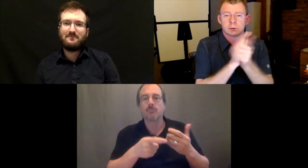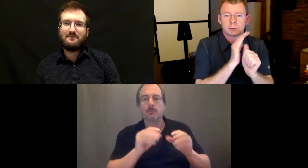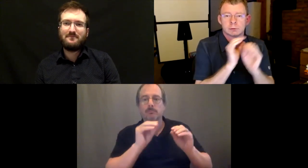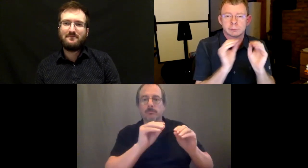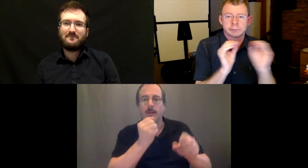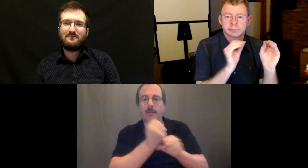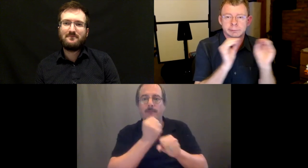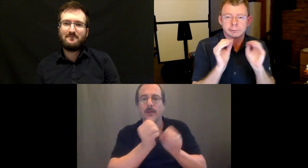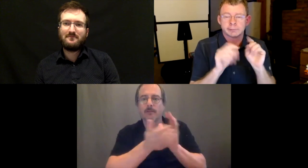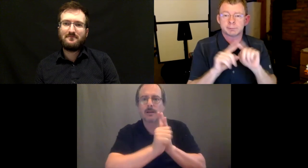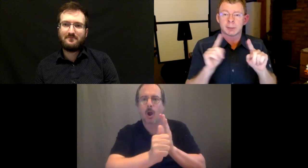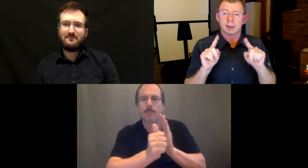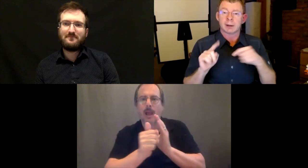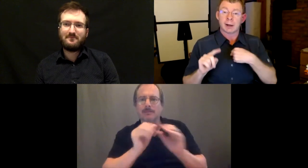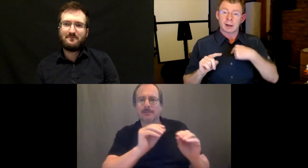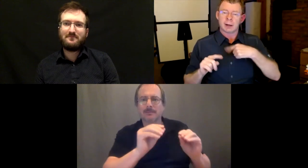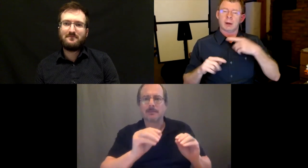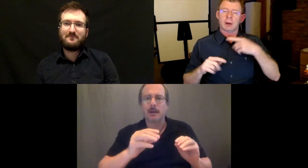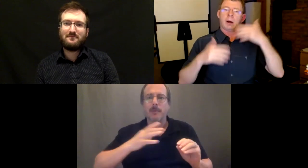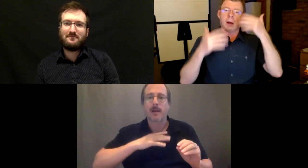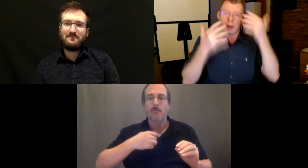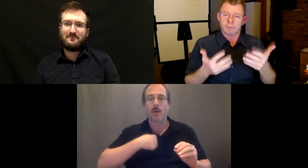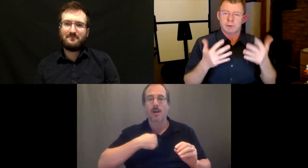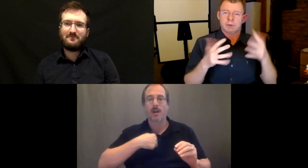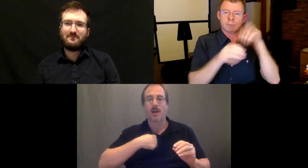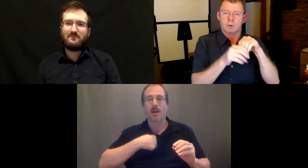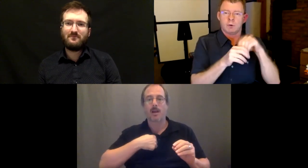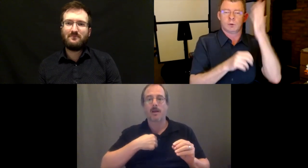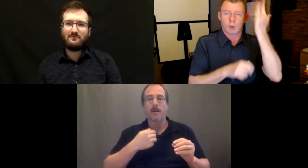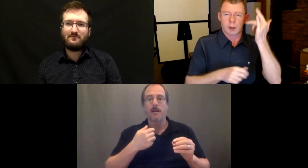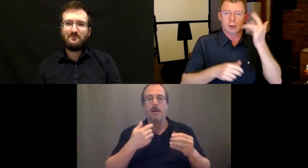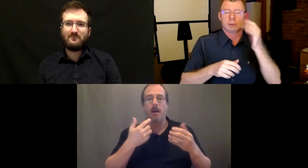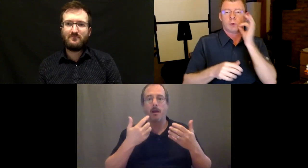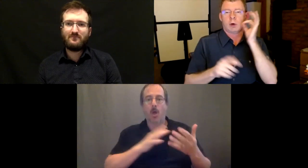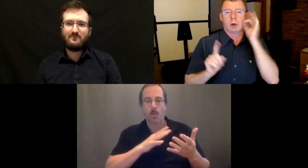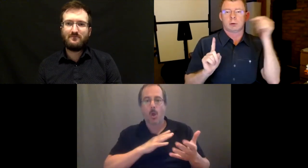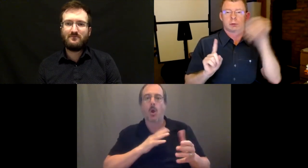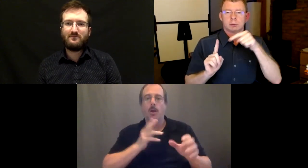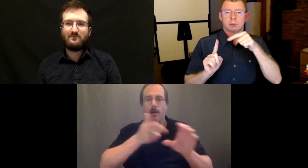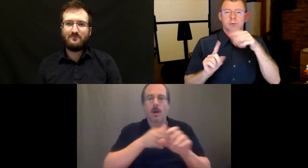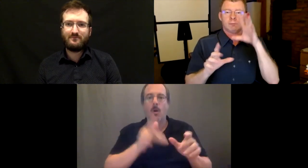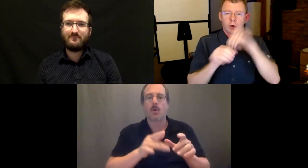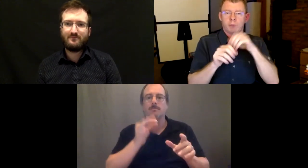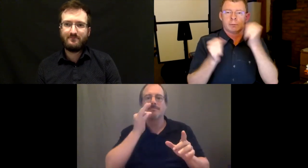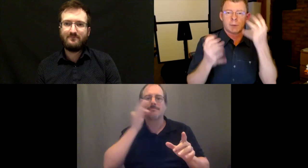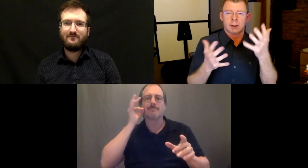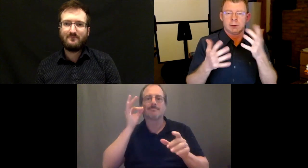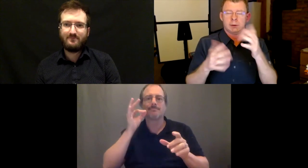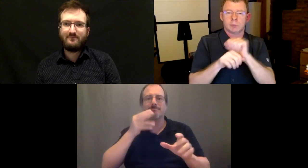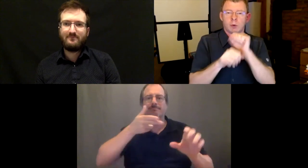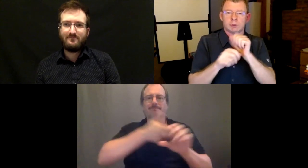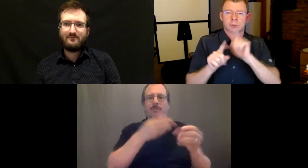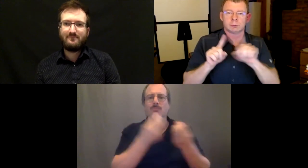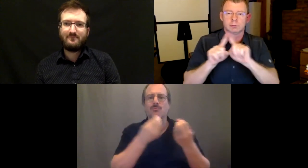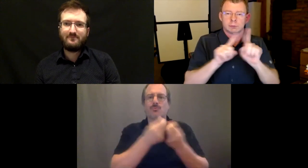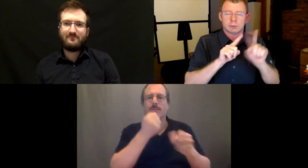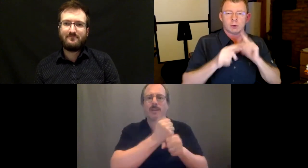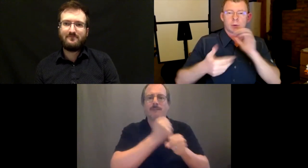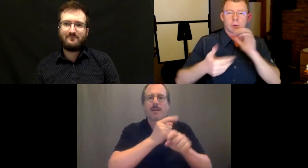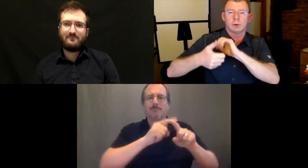about four programs that are qualified to teach employment skills. And I'm heavily involved because Mohawk College has